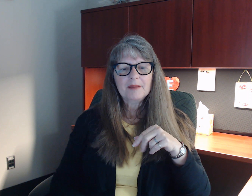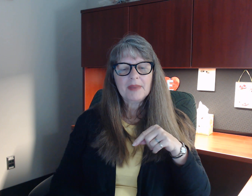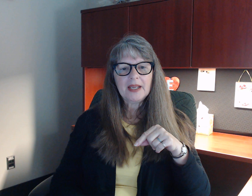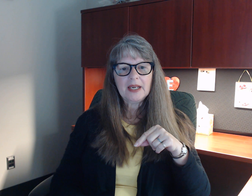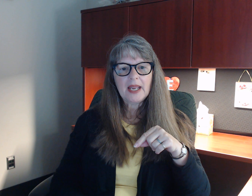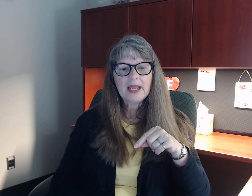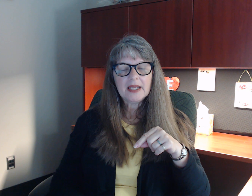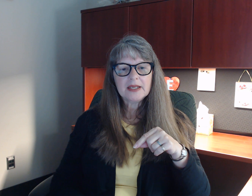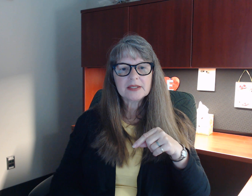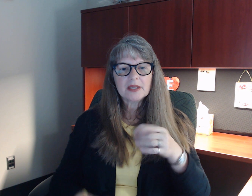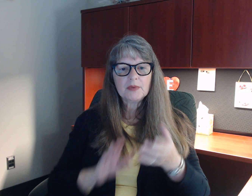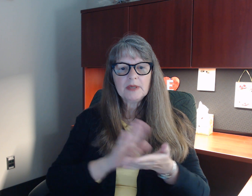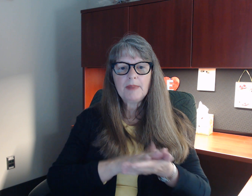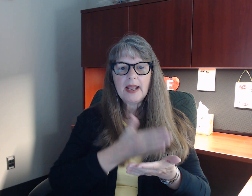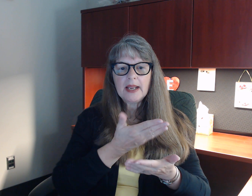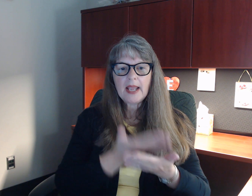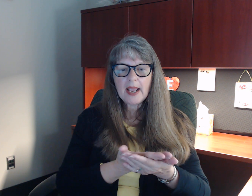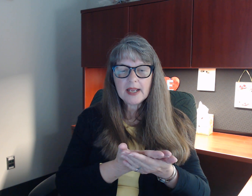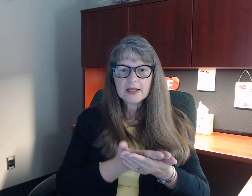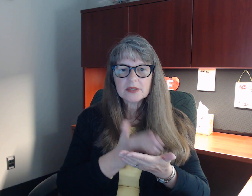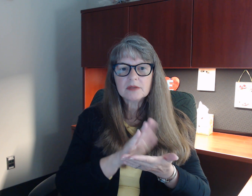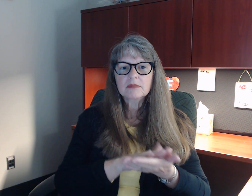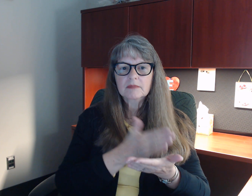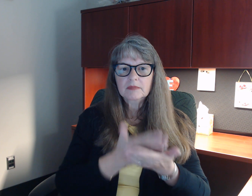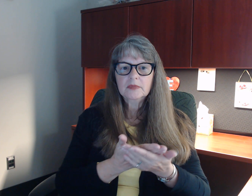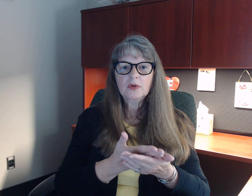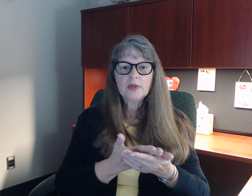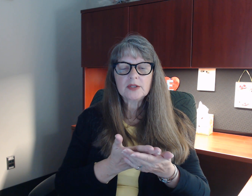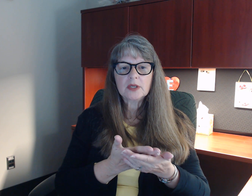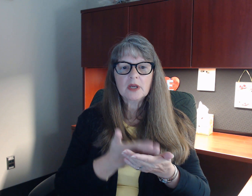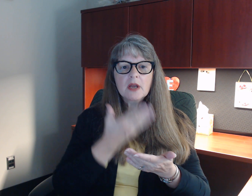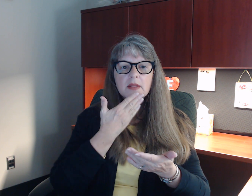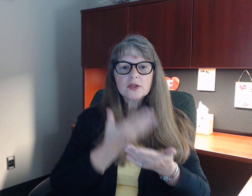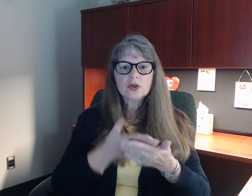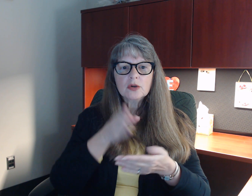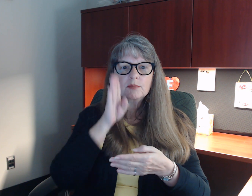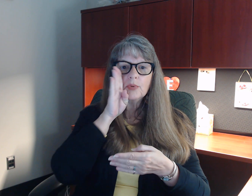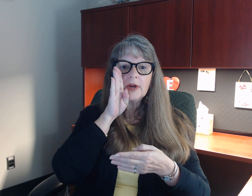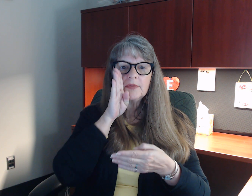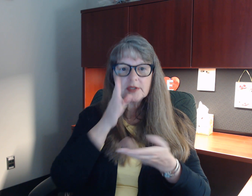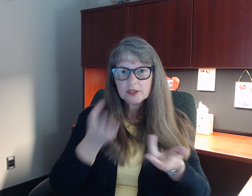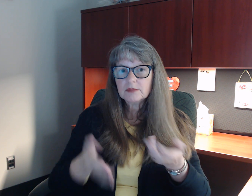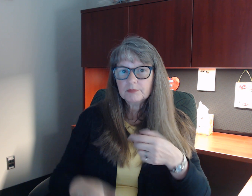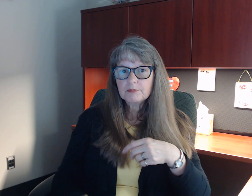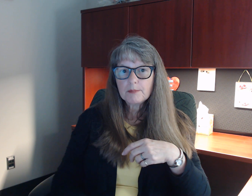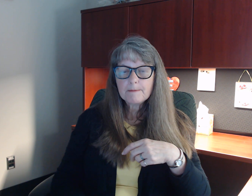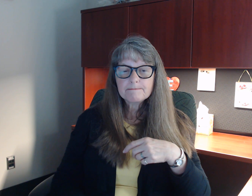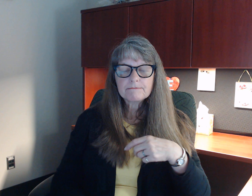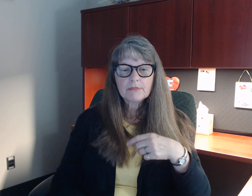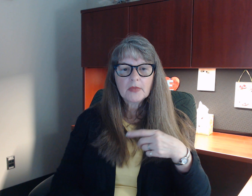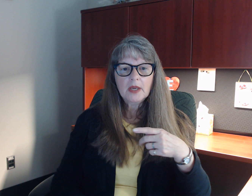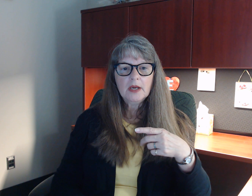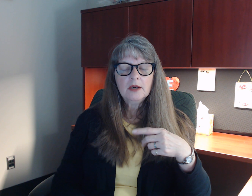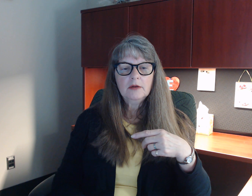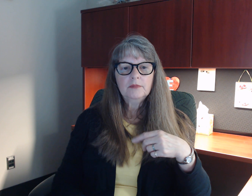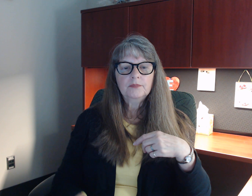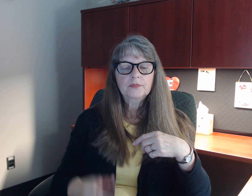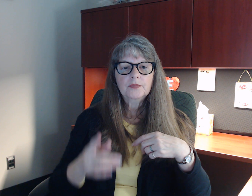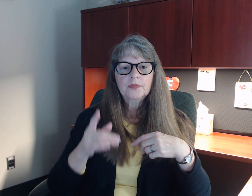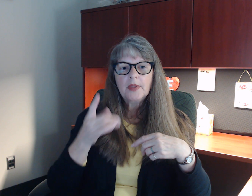Bacon and eggs, and we did pancakes. You know, that's a good breakfast. Um, and